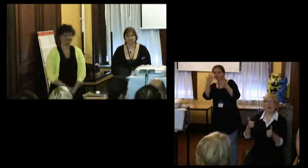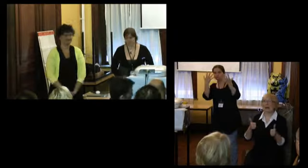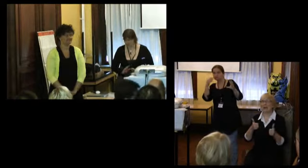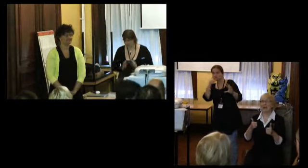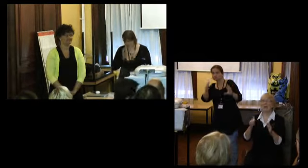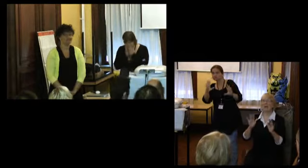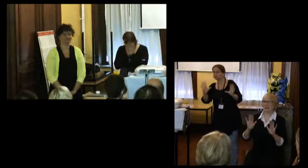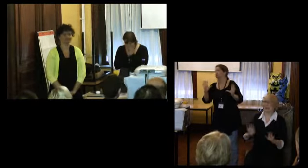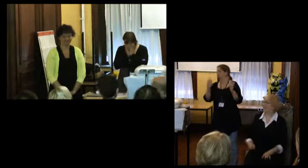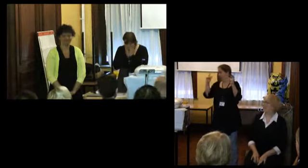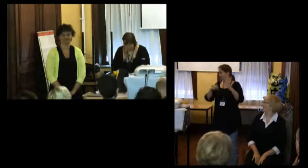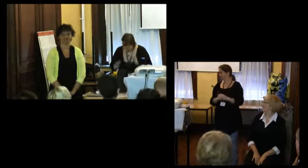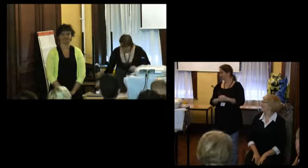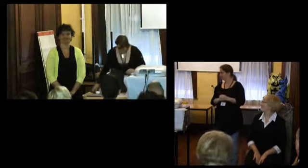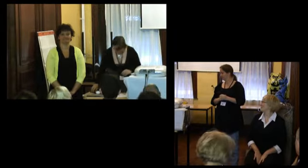Okay.